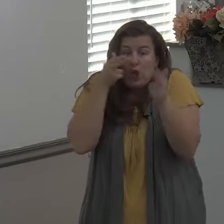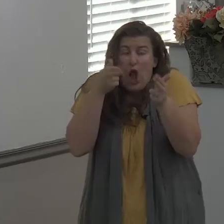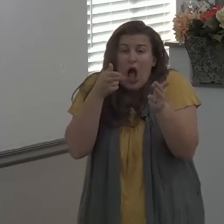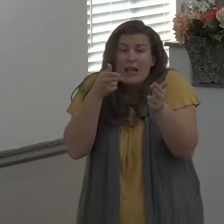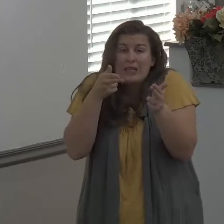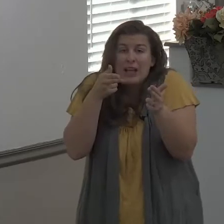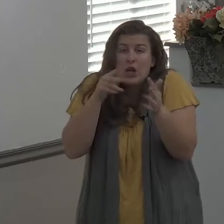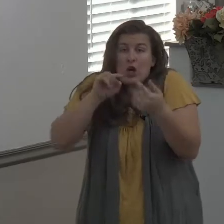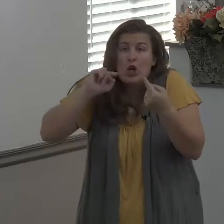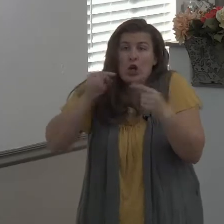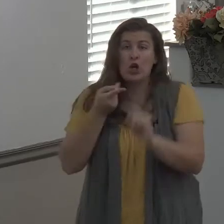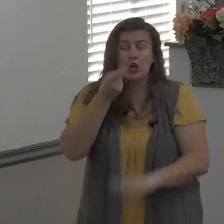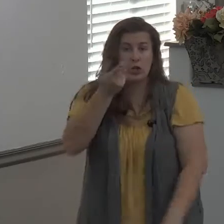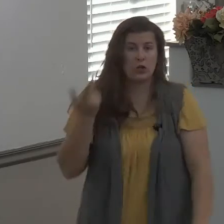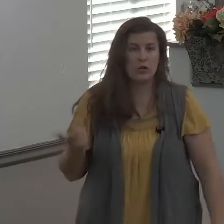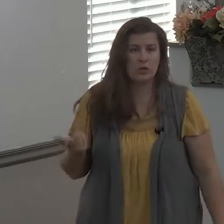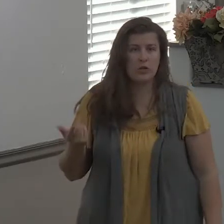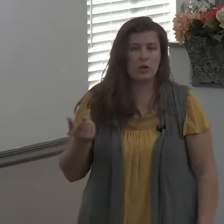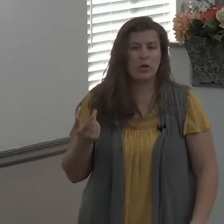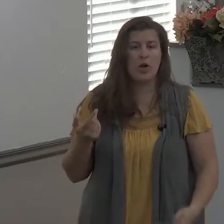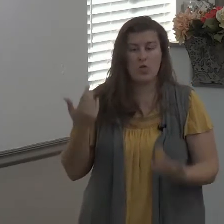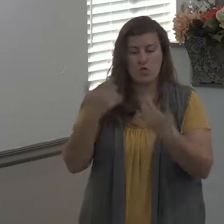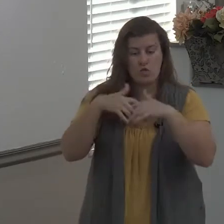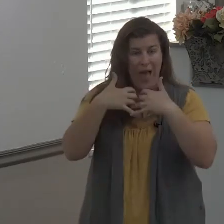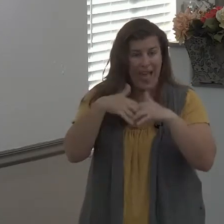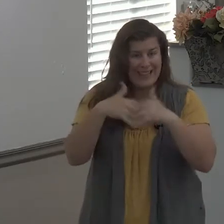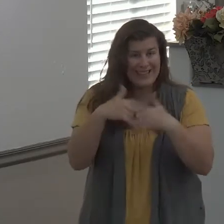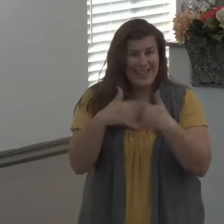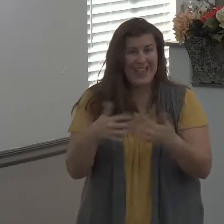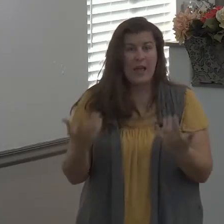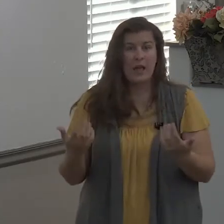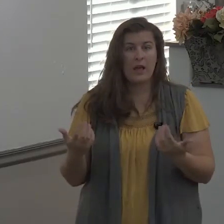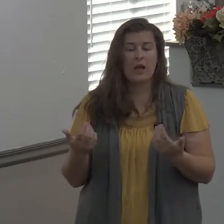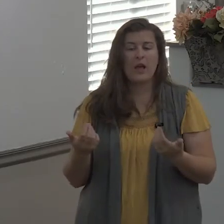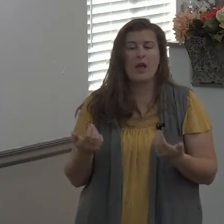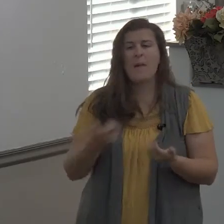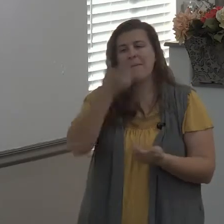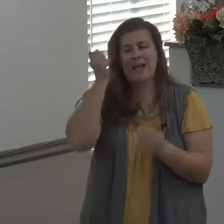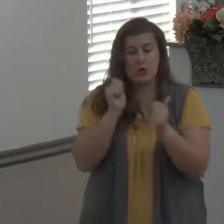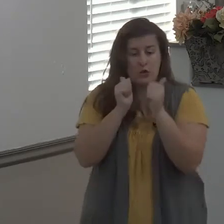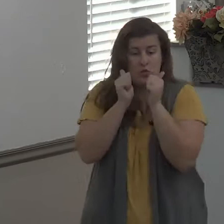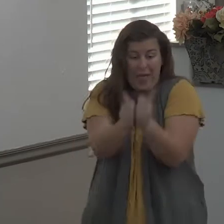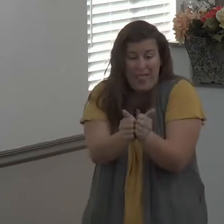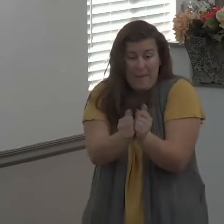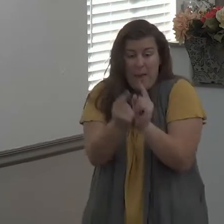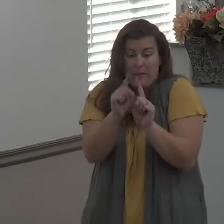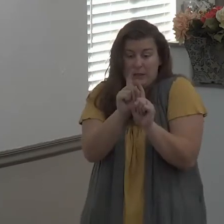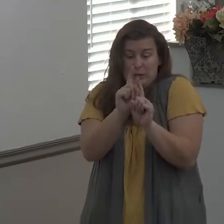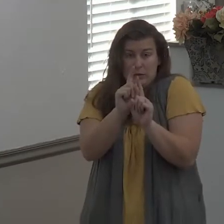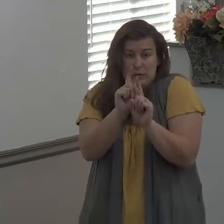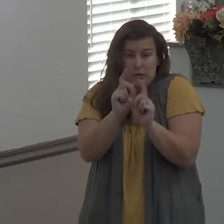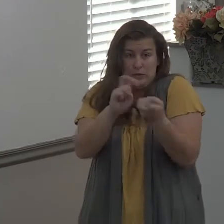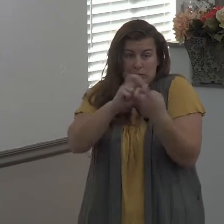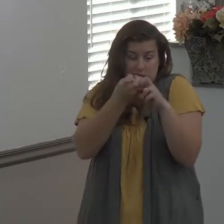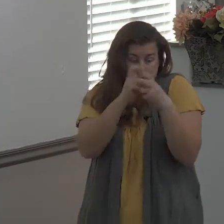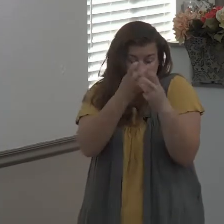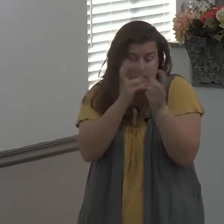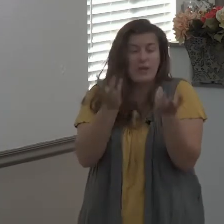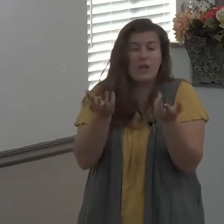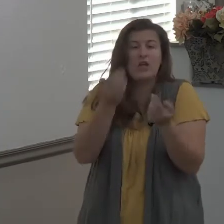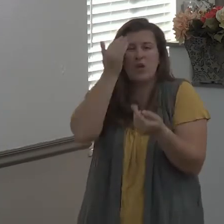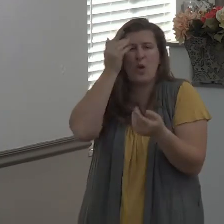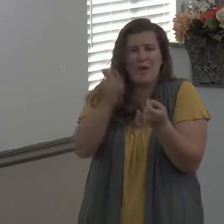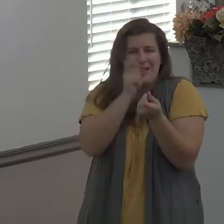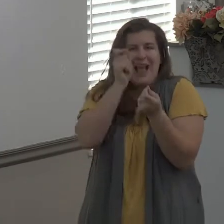own military, accidentally shot at you. You know, in a wrestling match, because